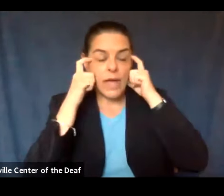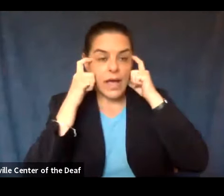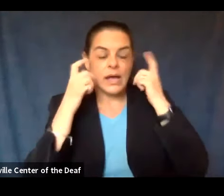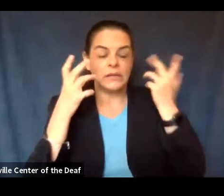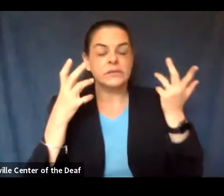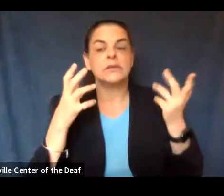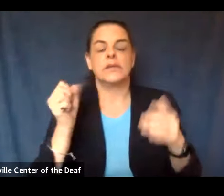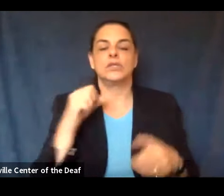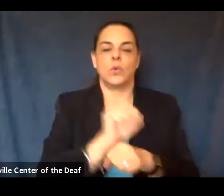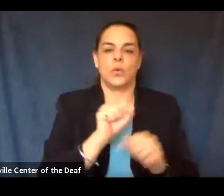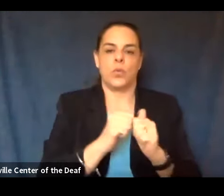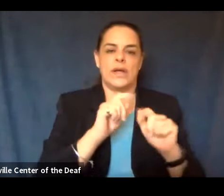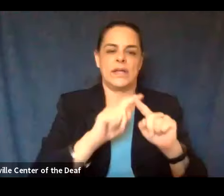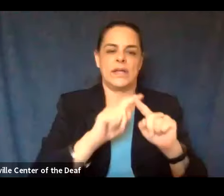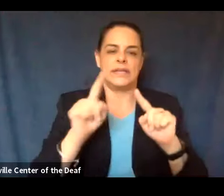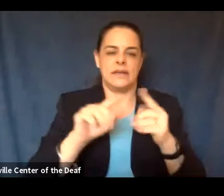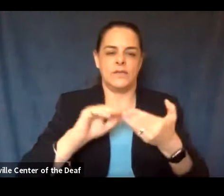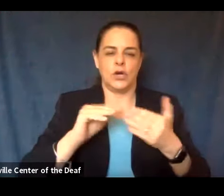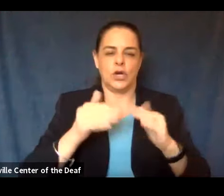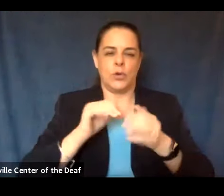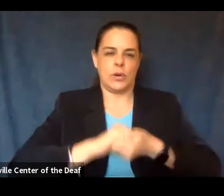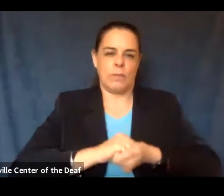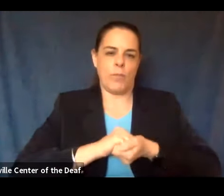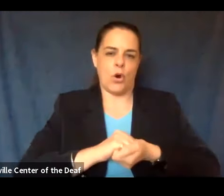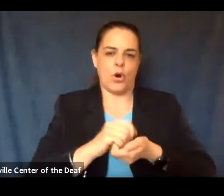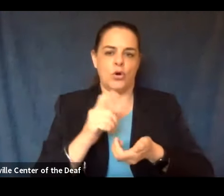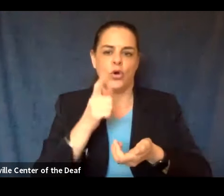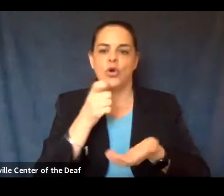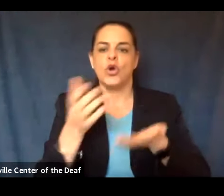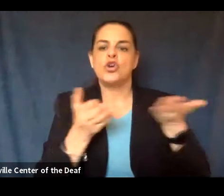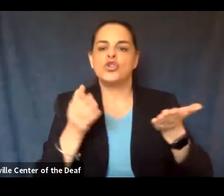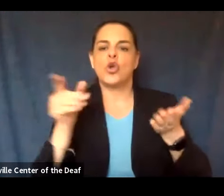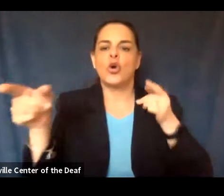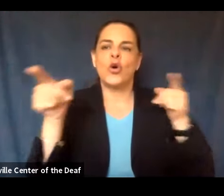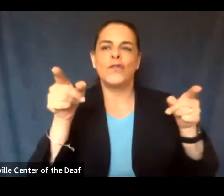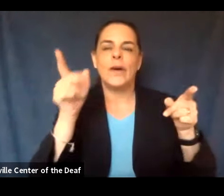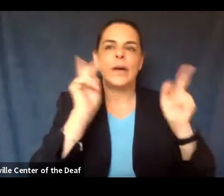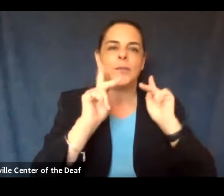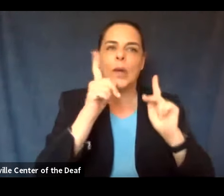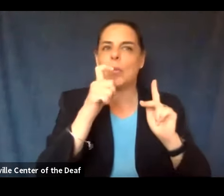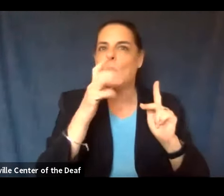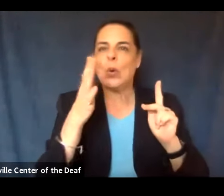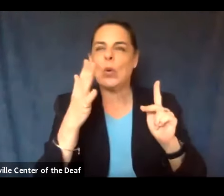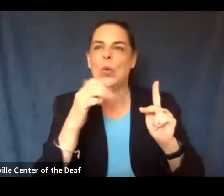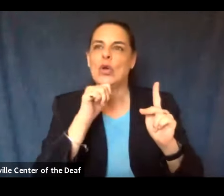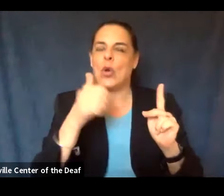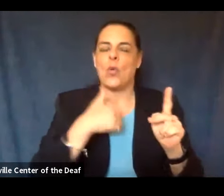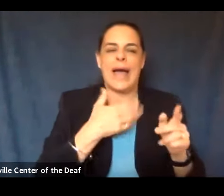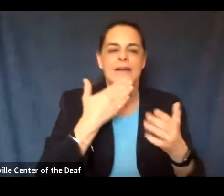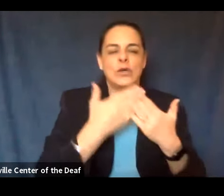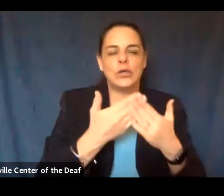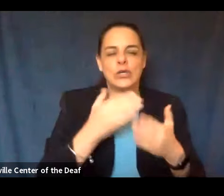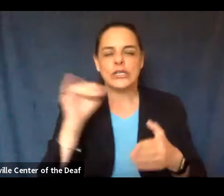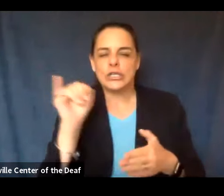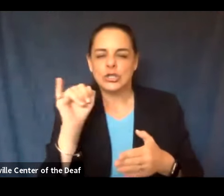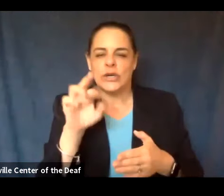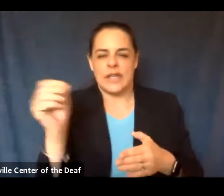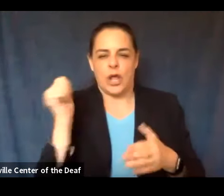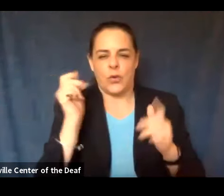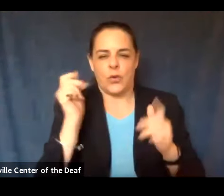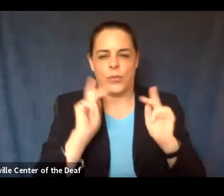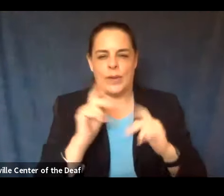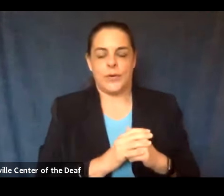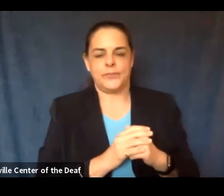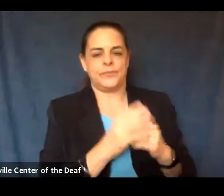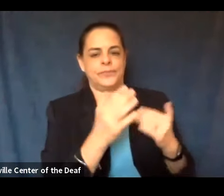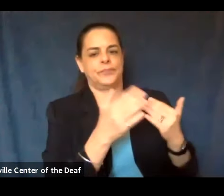working with community partners who serve the under and uninsured and other folks. All right, just about